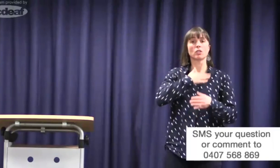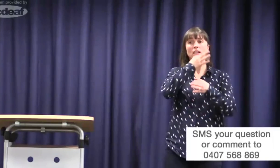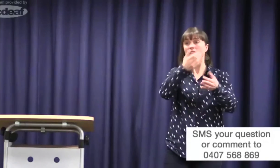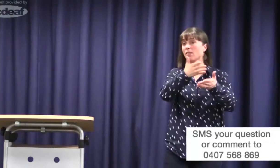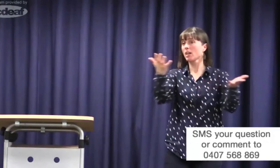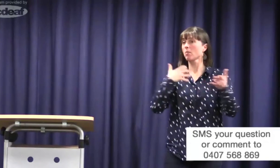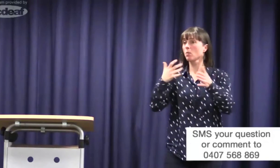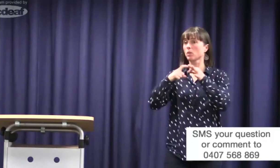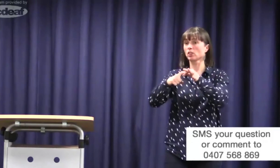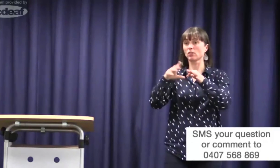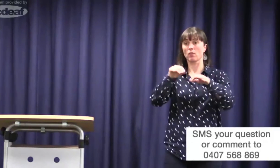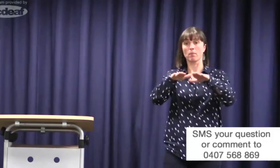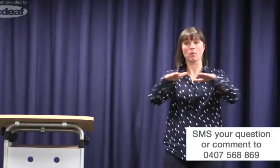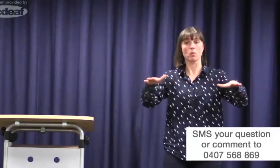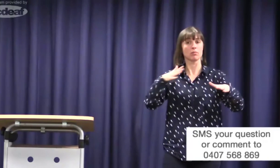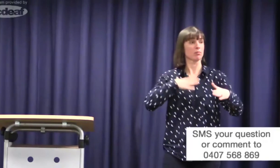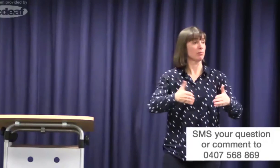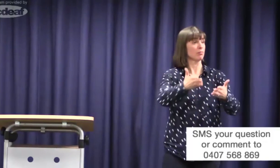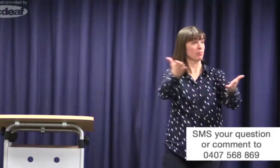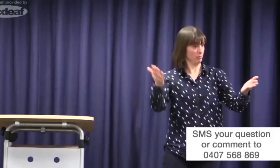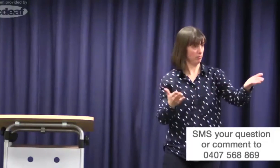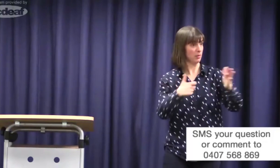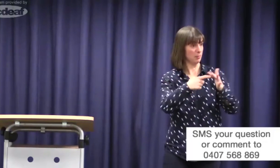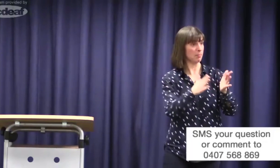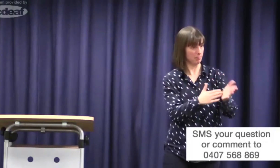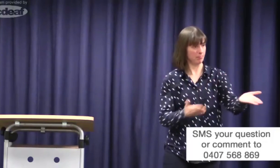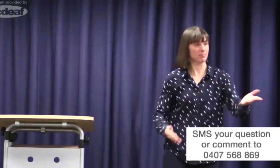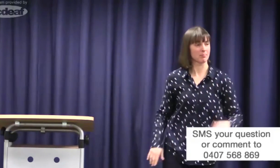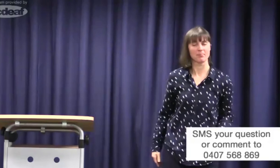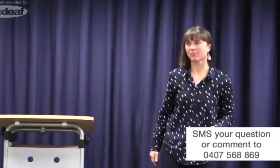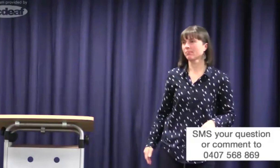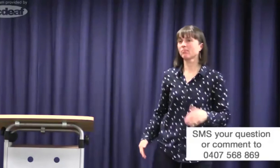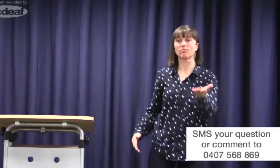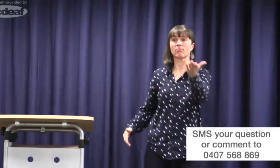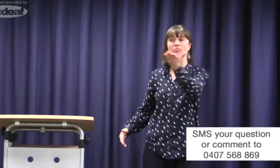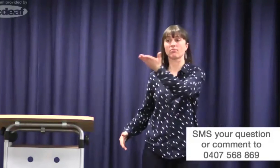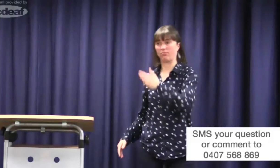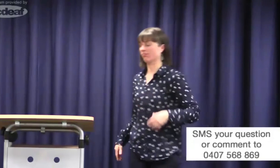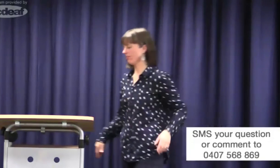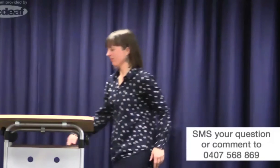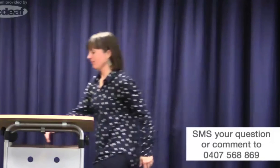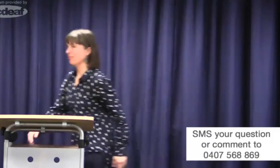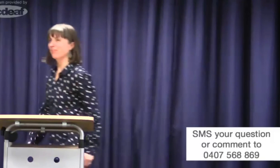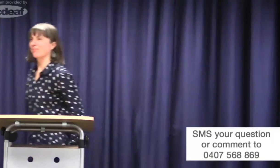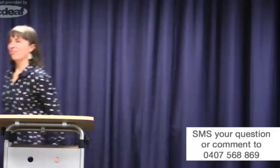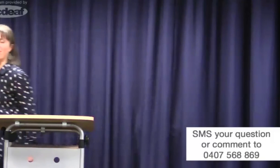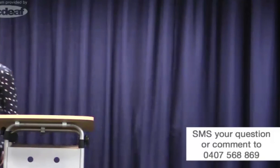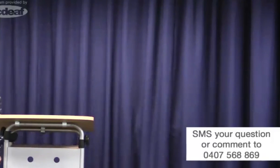Thank you for clarifying, Keri. Are there any more questions from the floor? Yes, Kim?